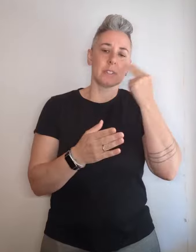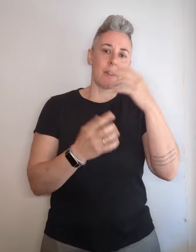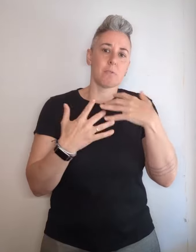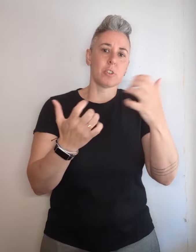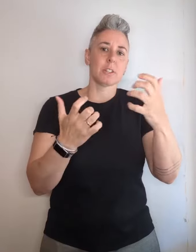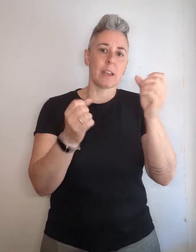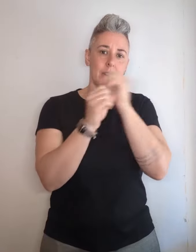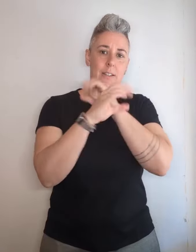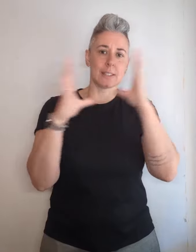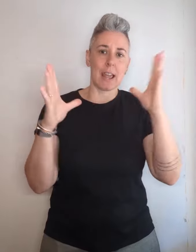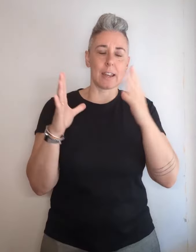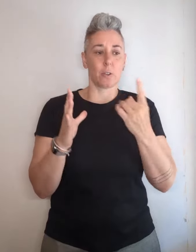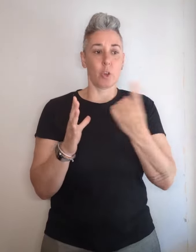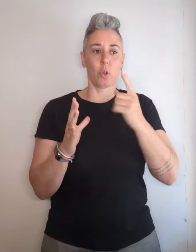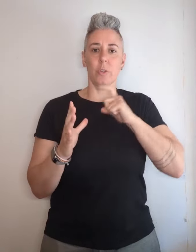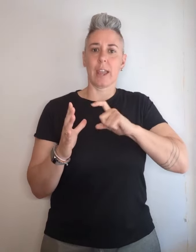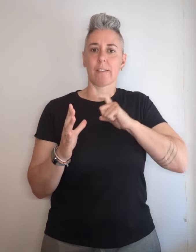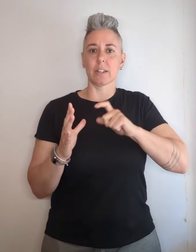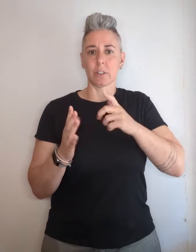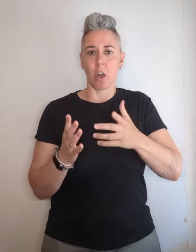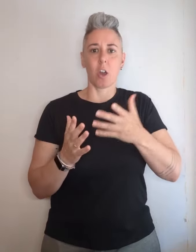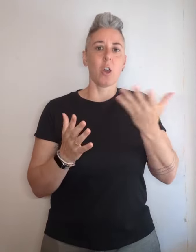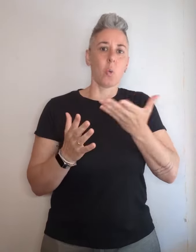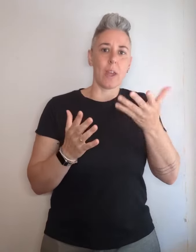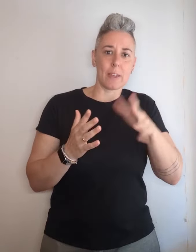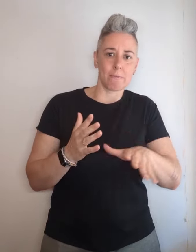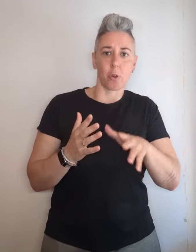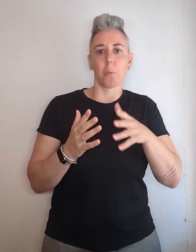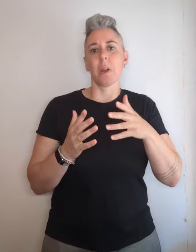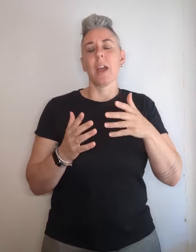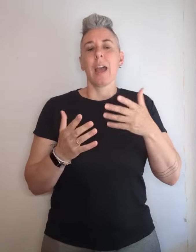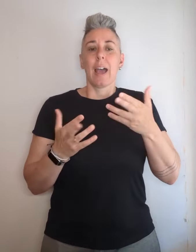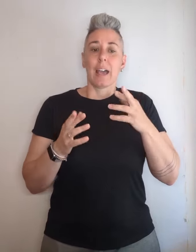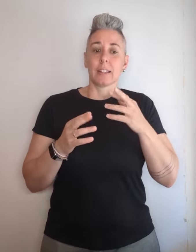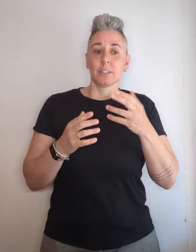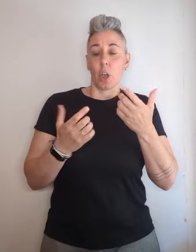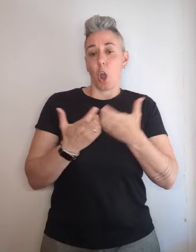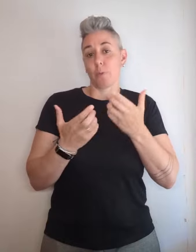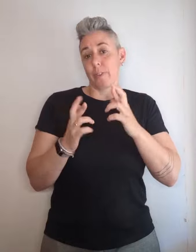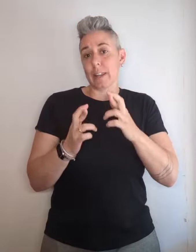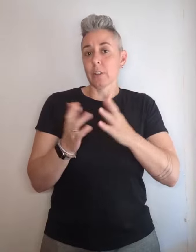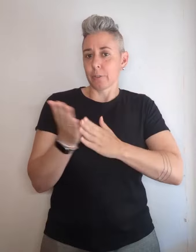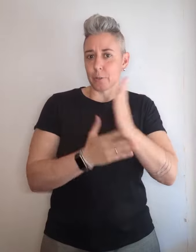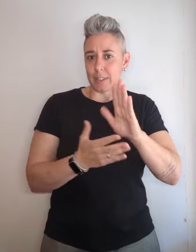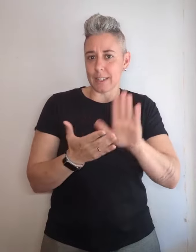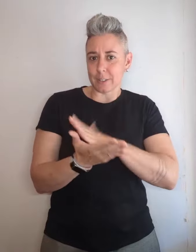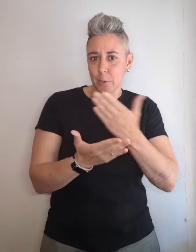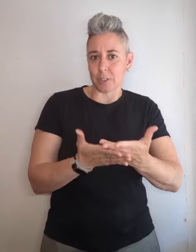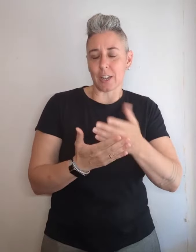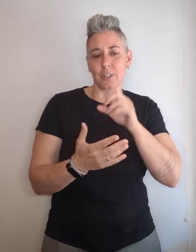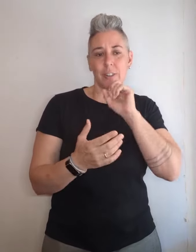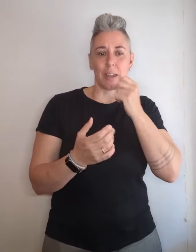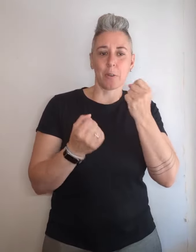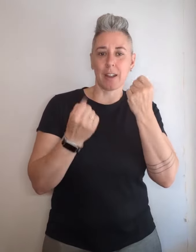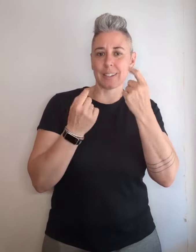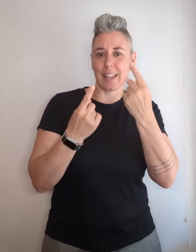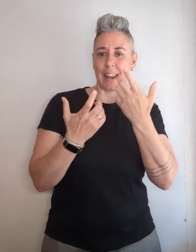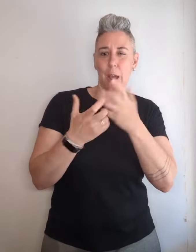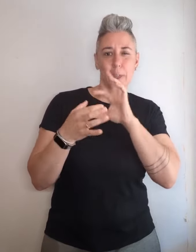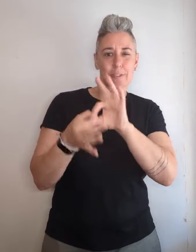deaf audience have an understanding of who the characters are, where they're from, and hopefully through the interpretation they'll understand how they relate